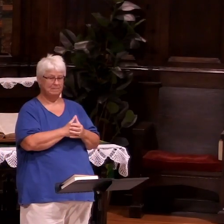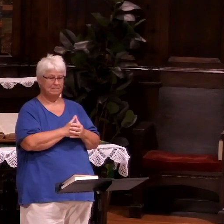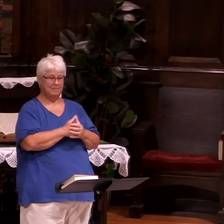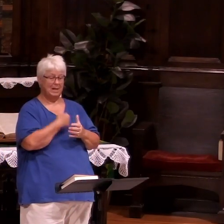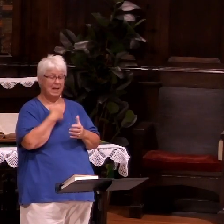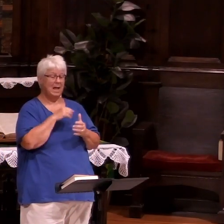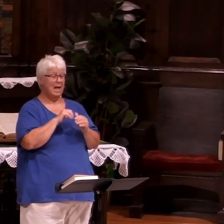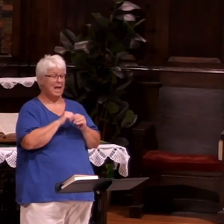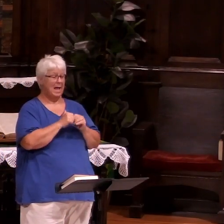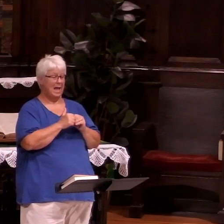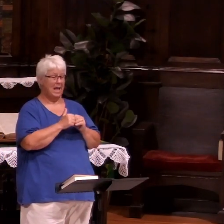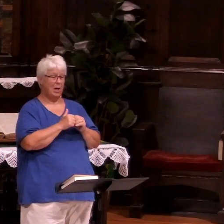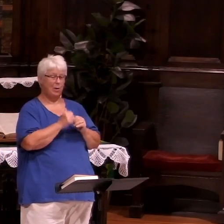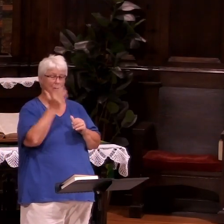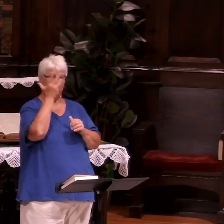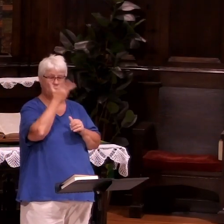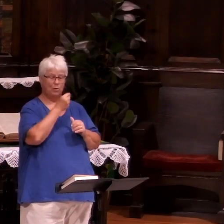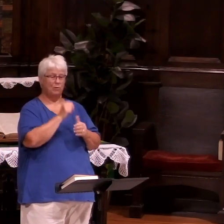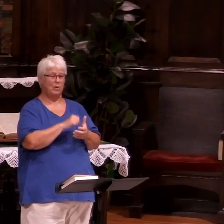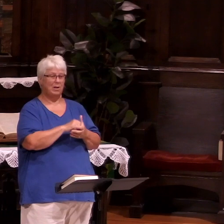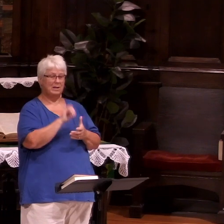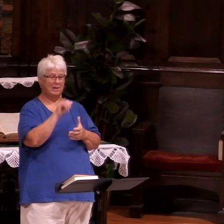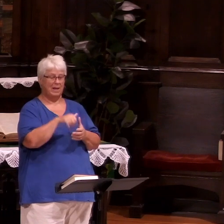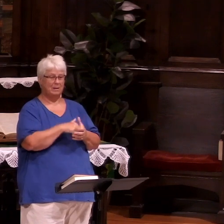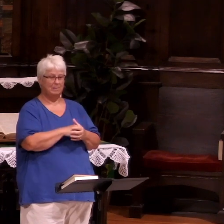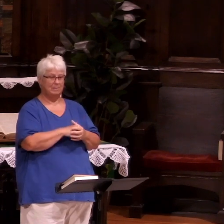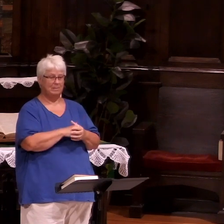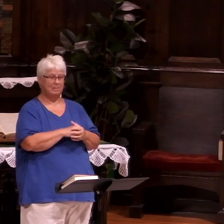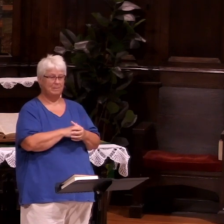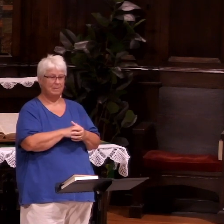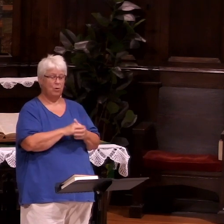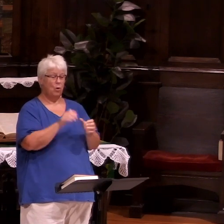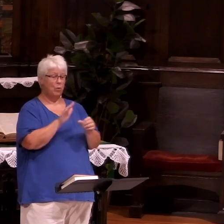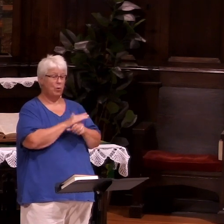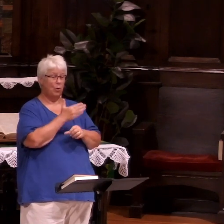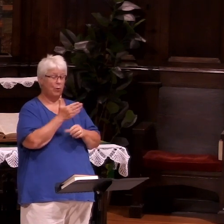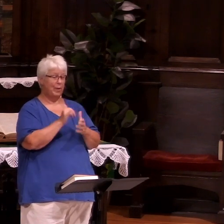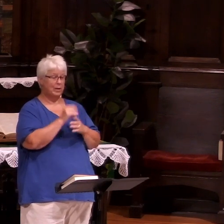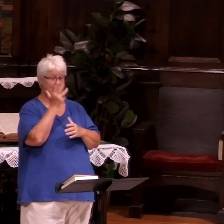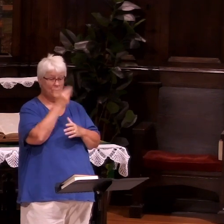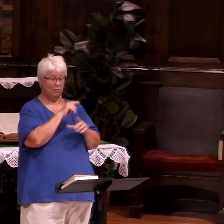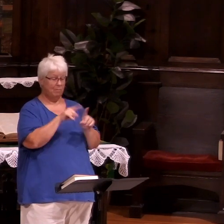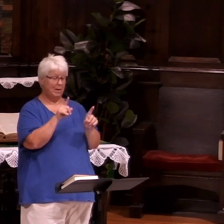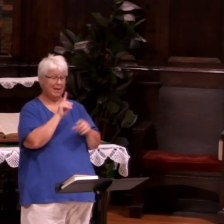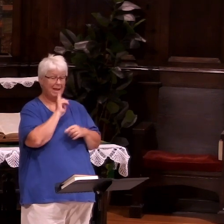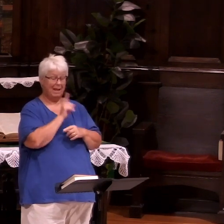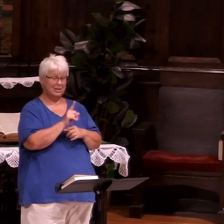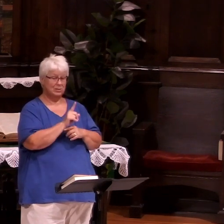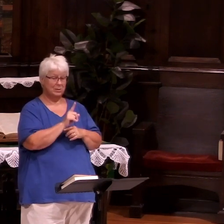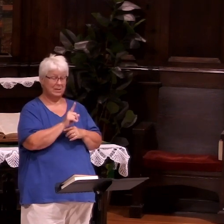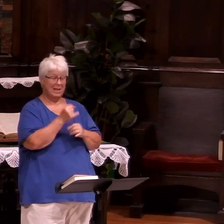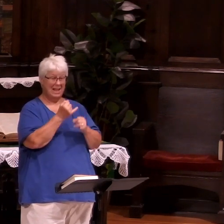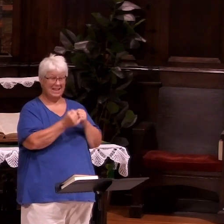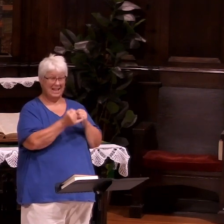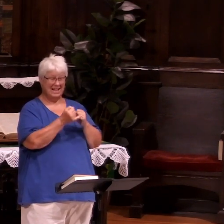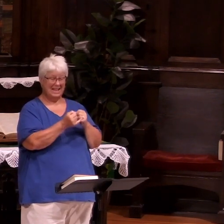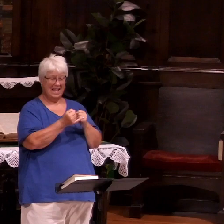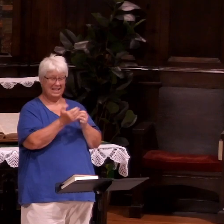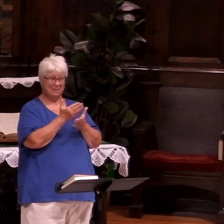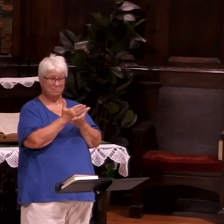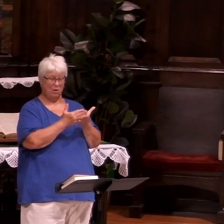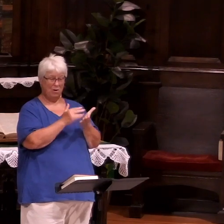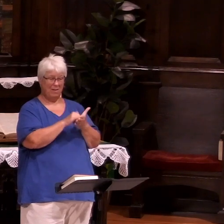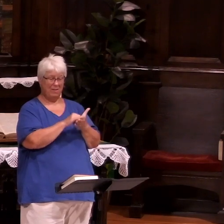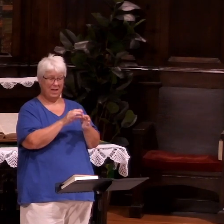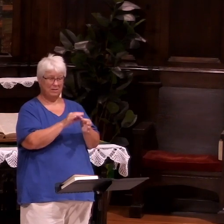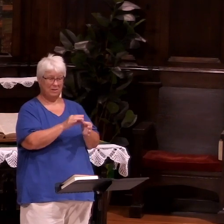I mean, how gorgeous is that? And the whole thing is beautiful, but it is actually the last line of